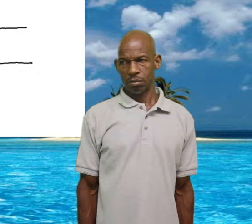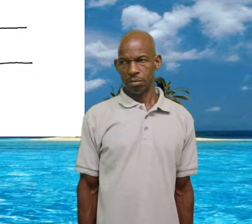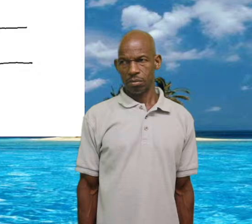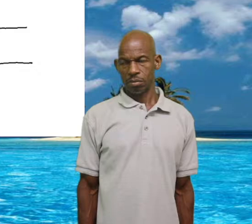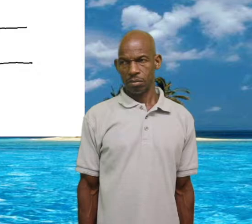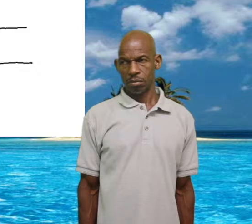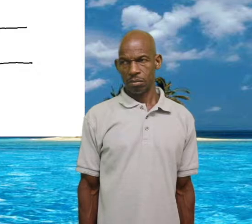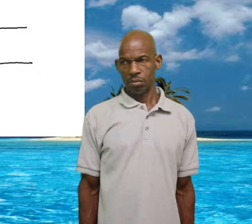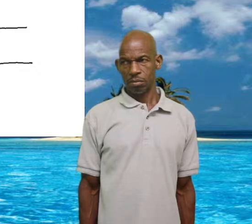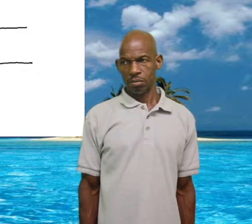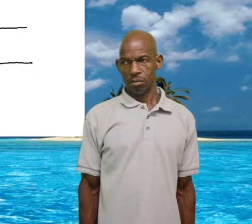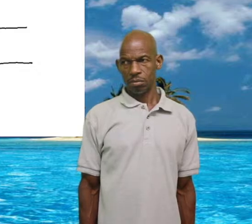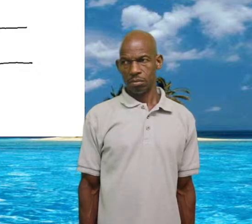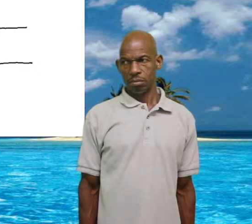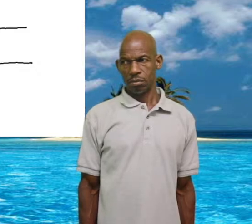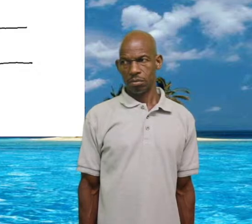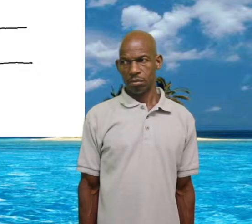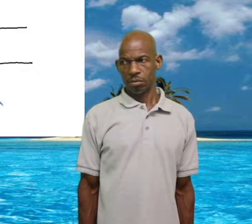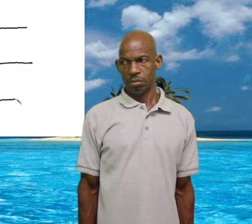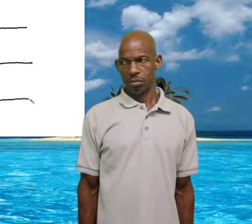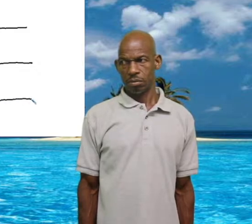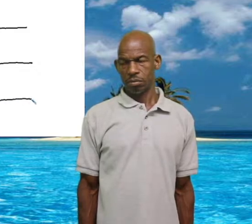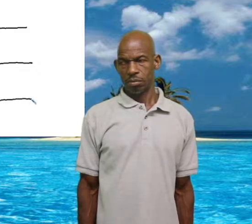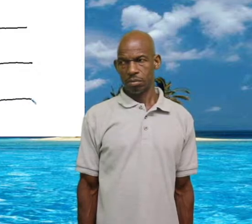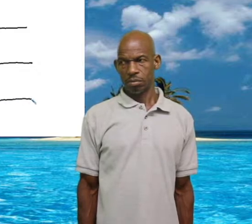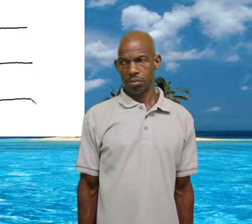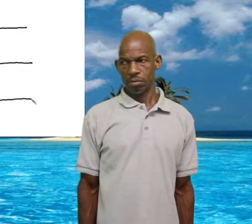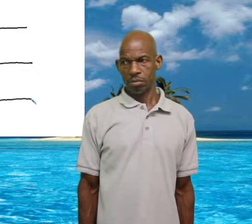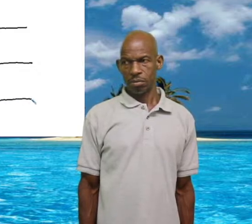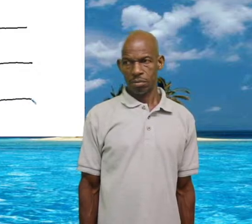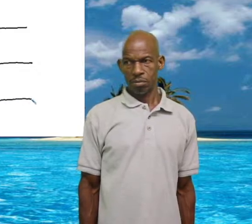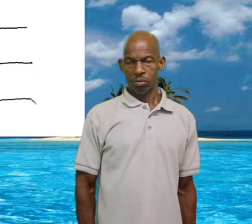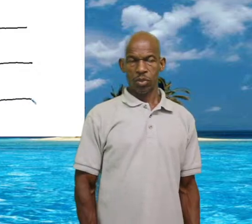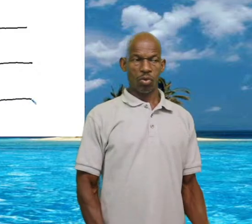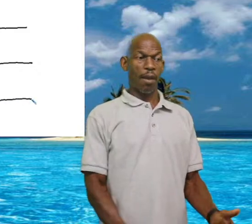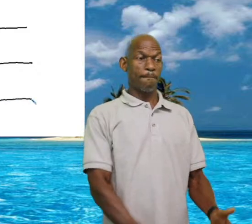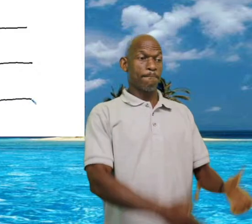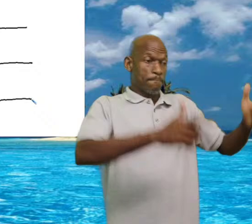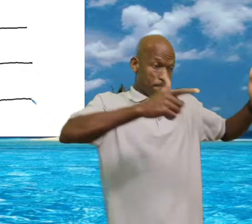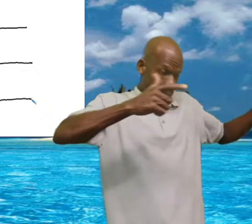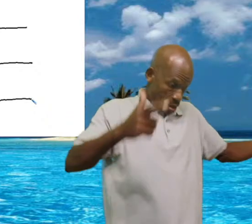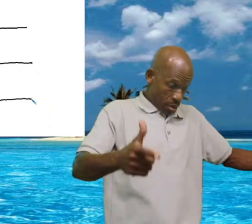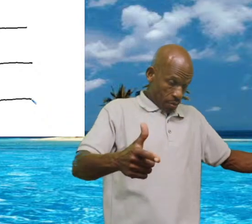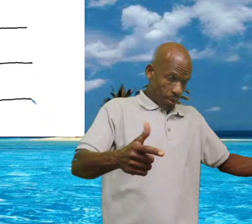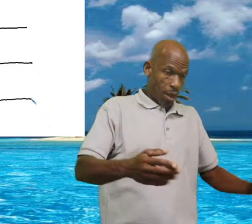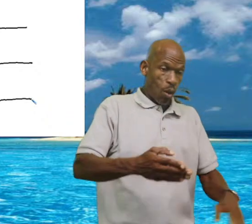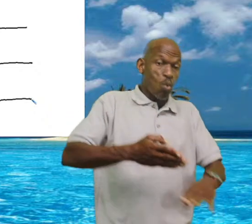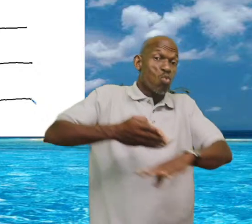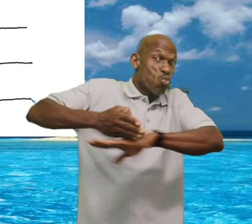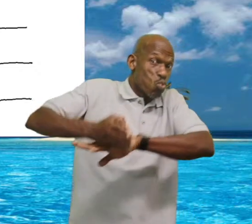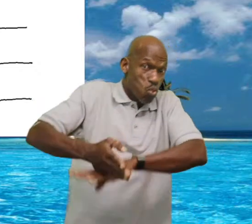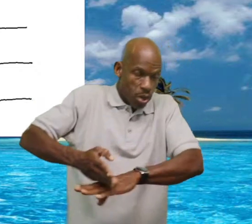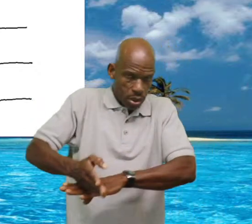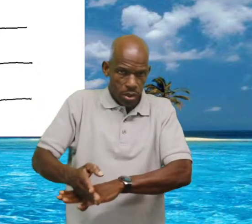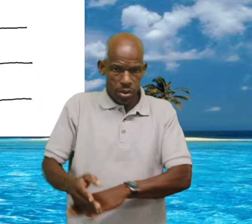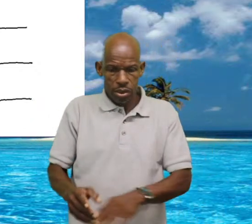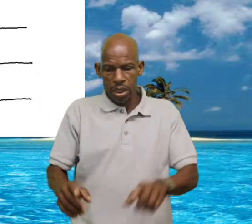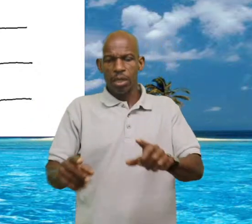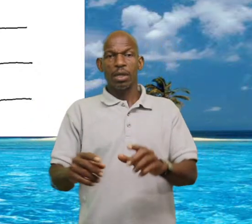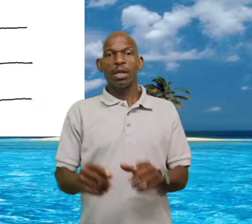I want a sentence. And the sentences, remember the order of the words of the